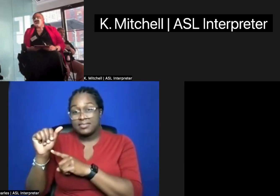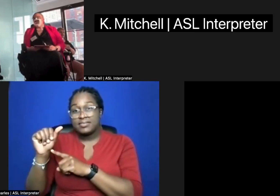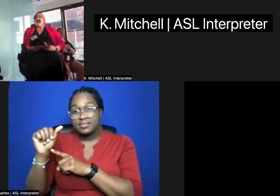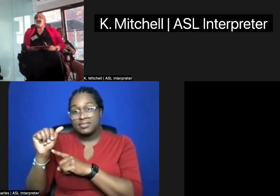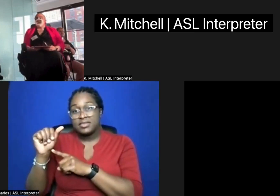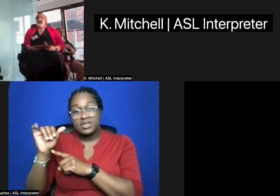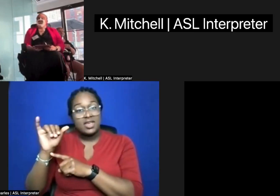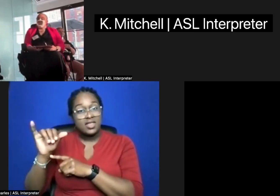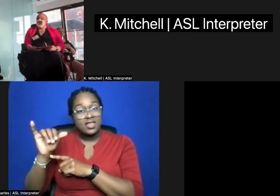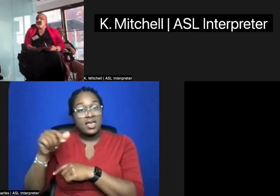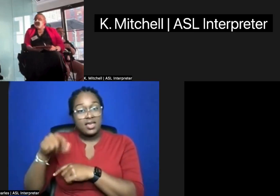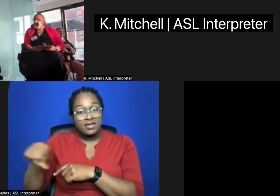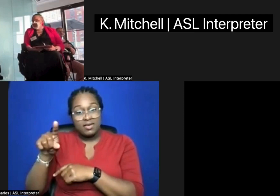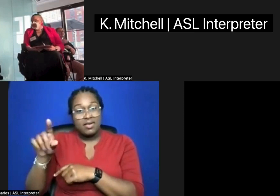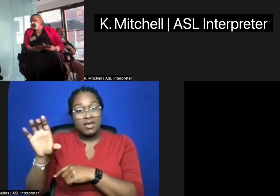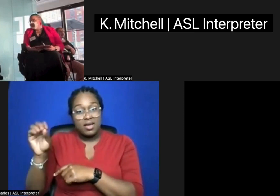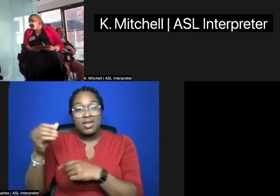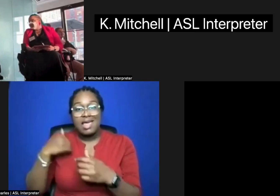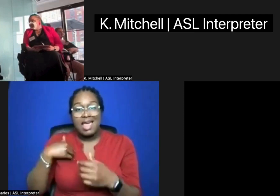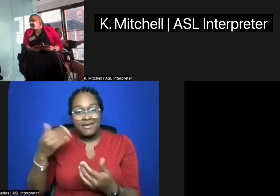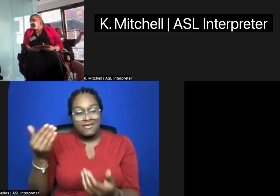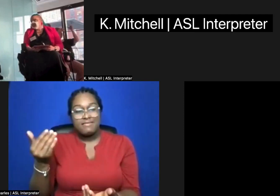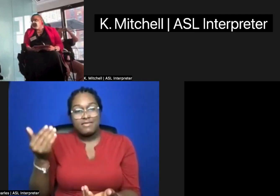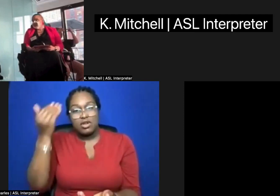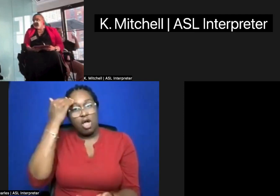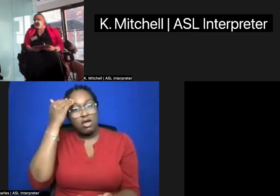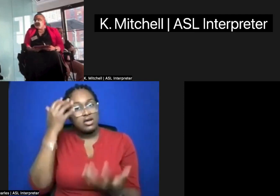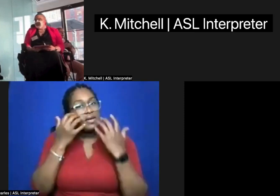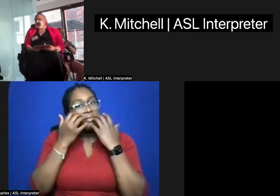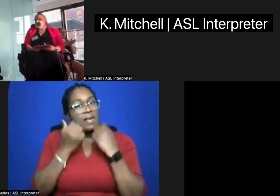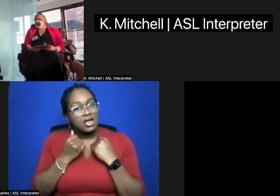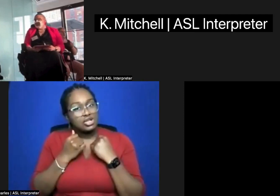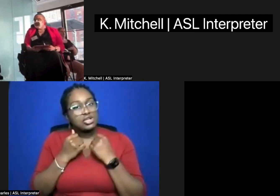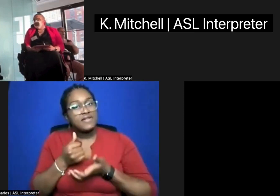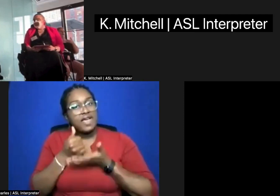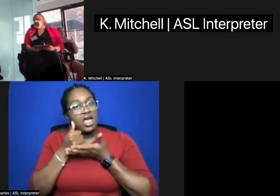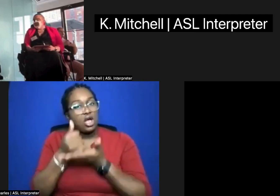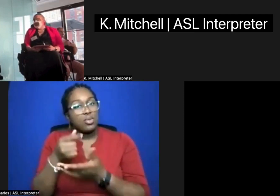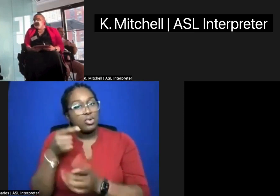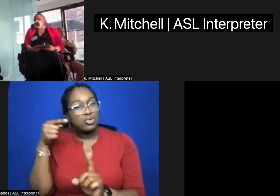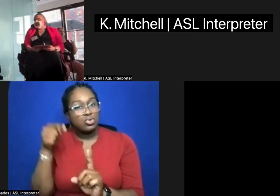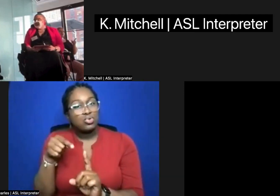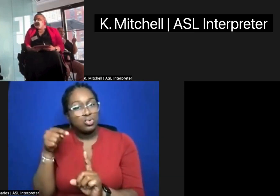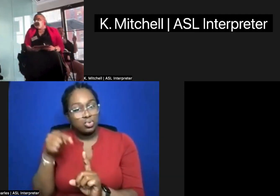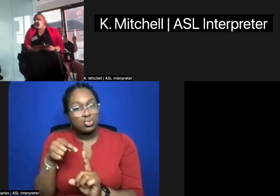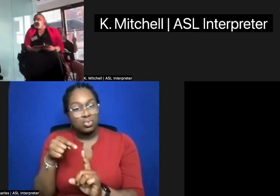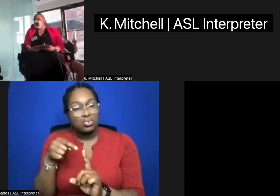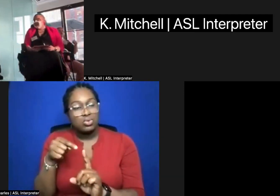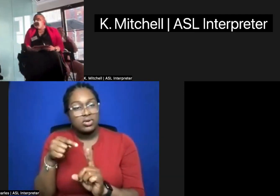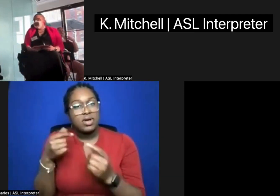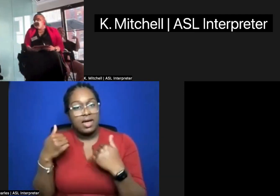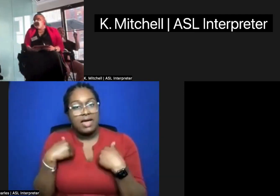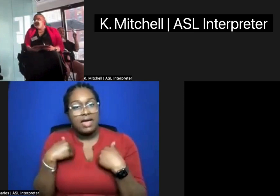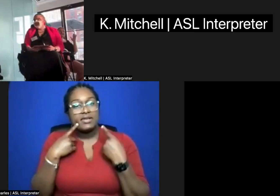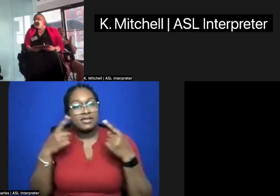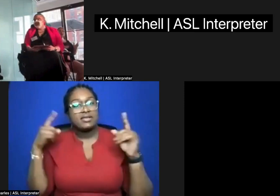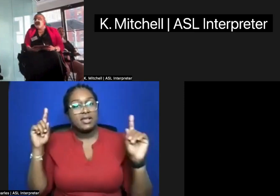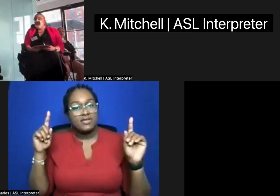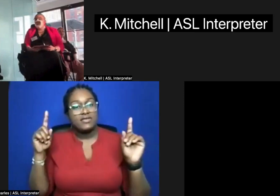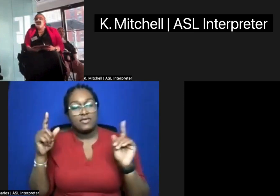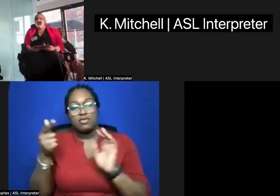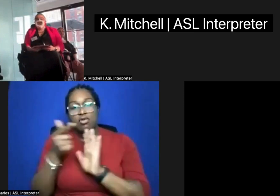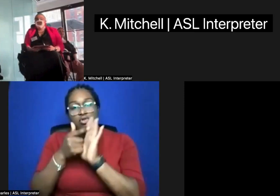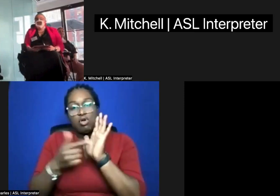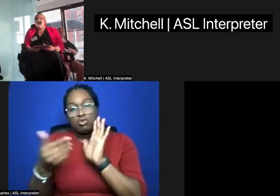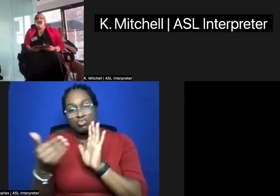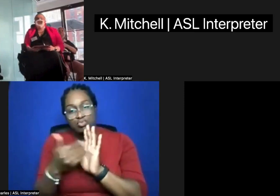have a knowledge and passion of really helping you obtain, a successful lawsuit. And